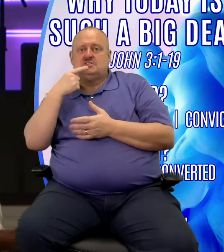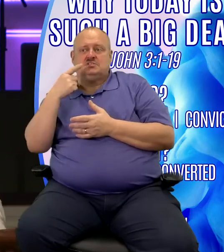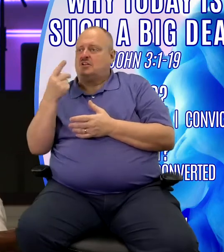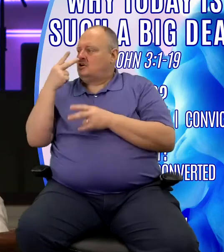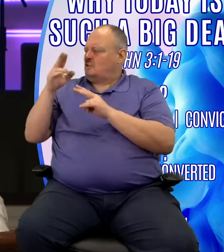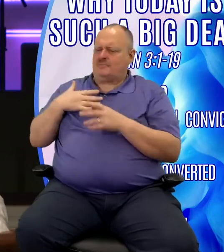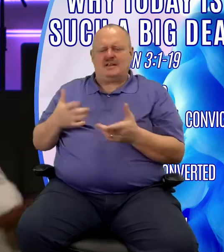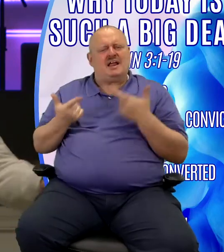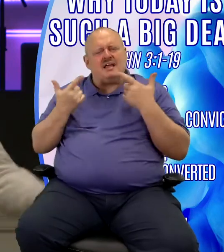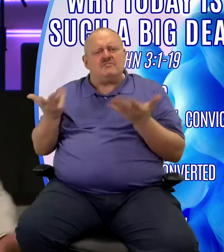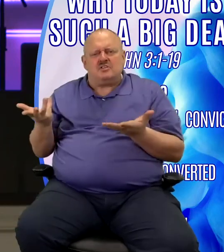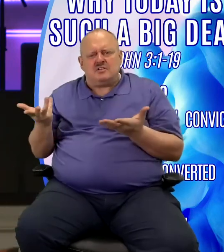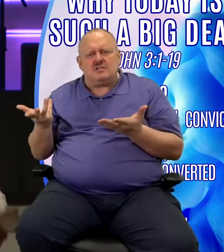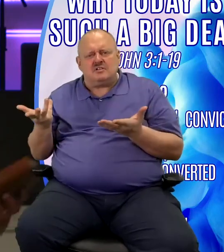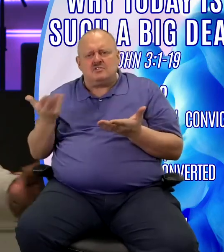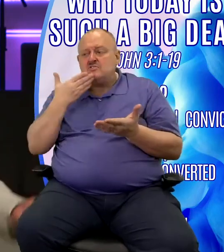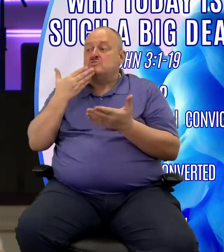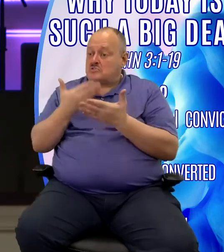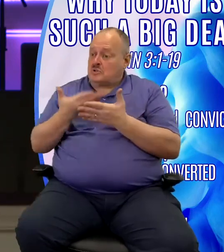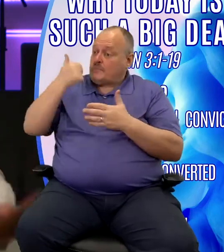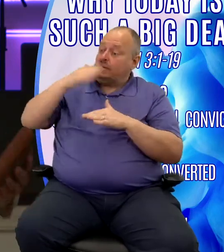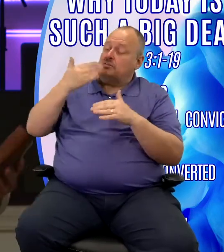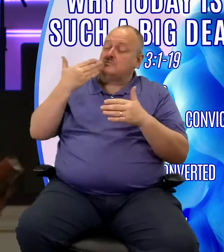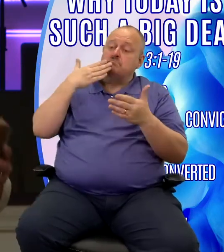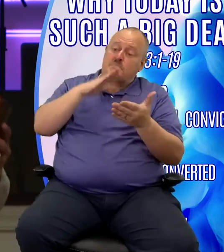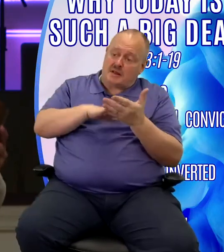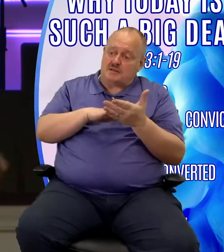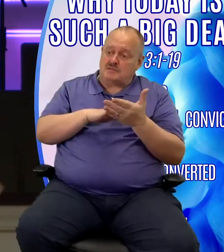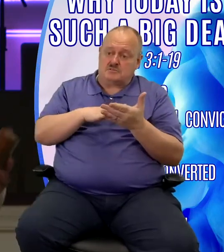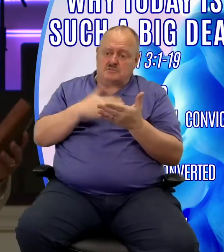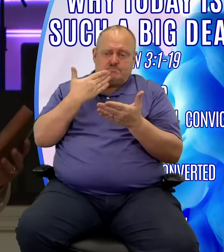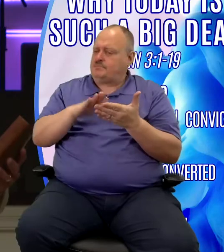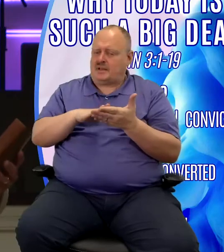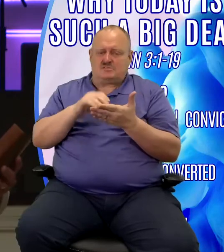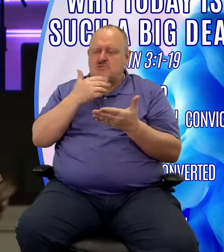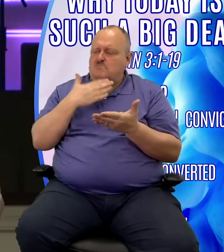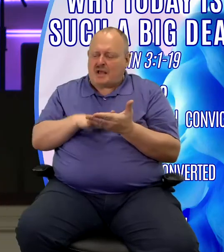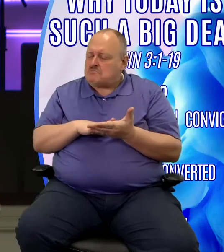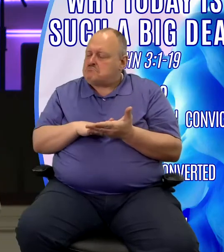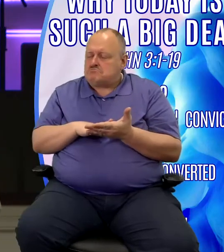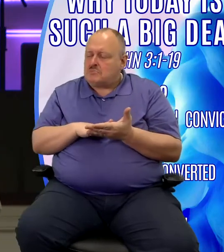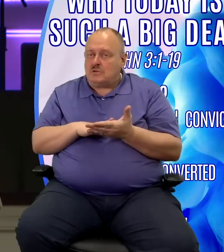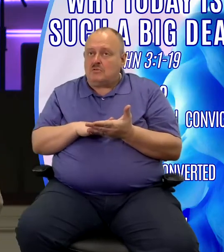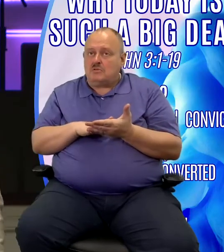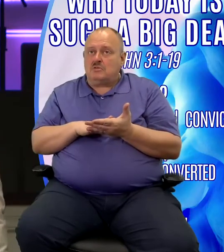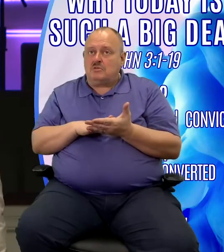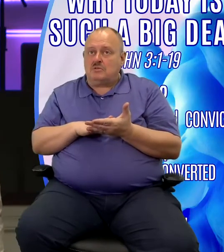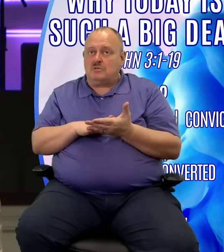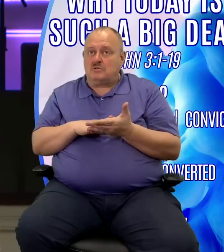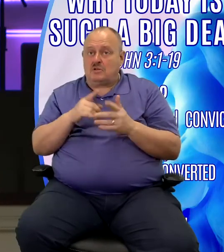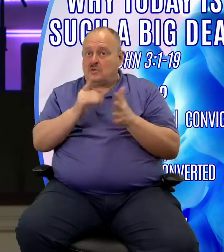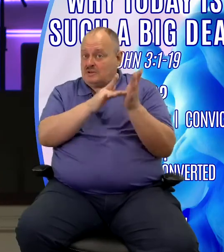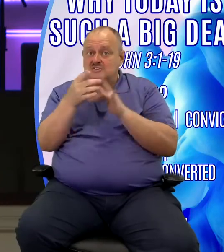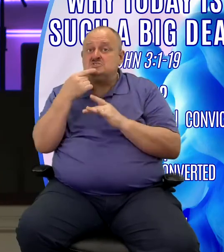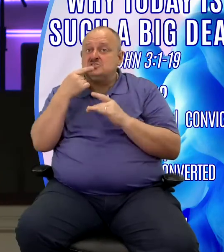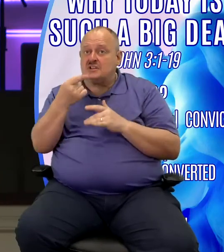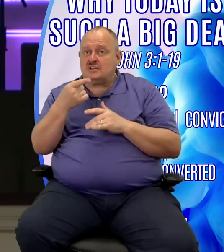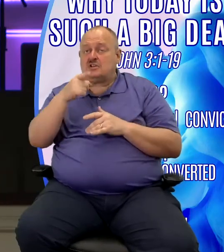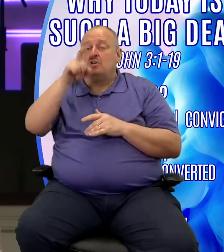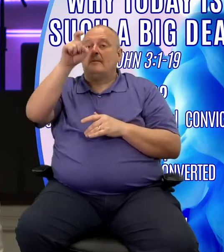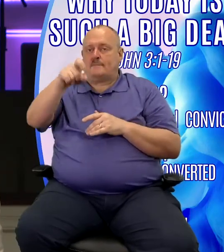my life. The good outweighs the bad wasn't that bad, and the good has been really good. What did Jesus say?